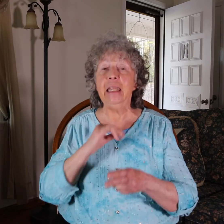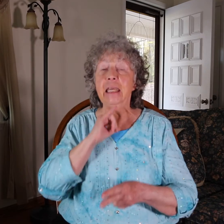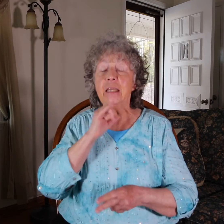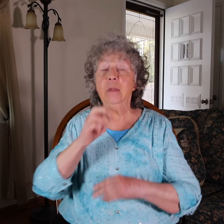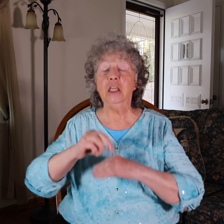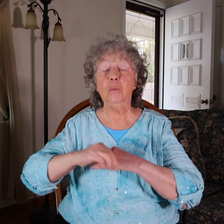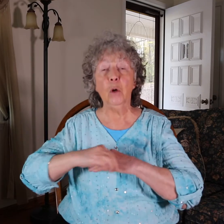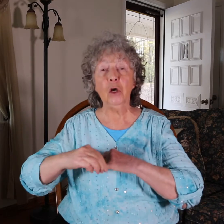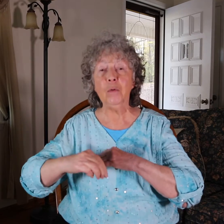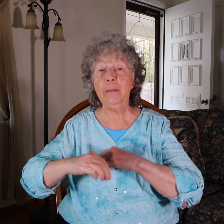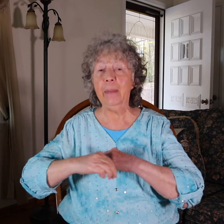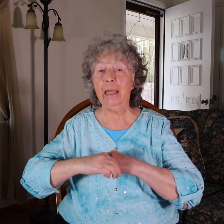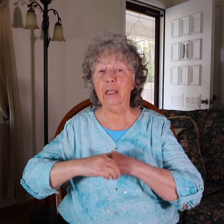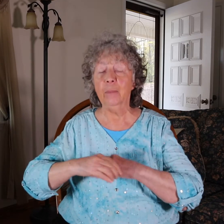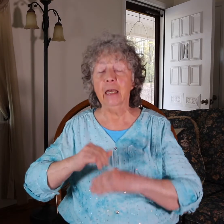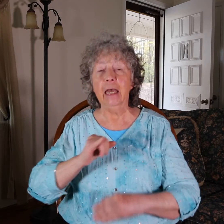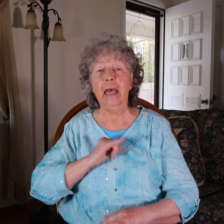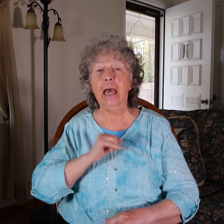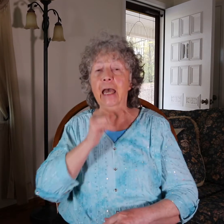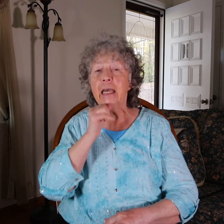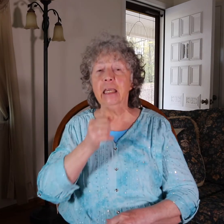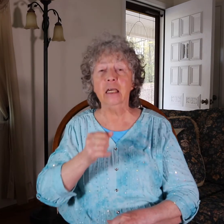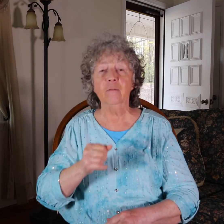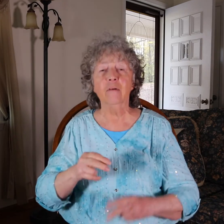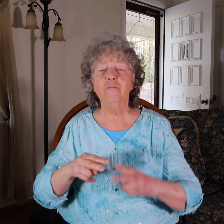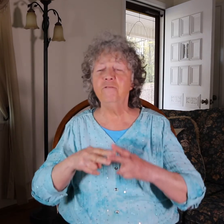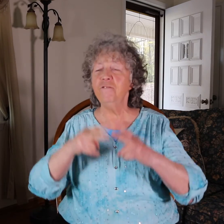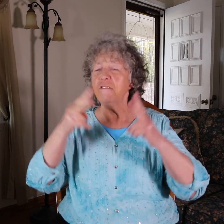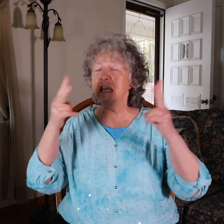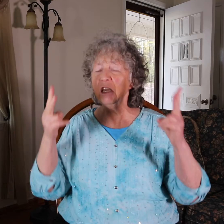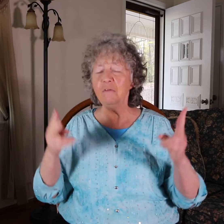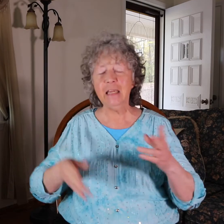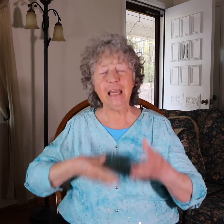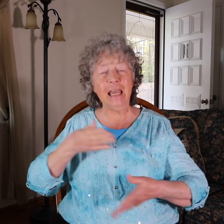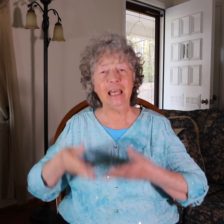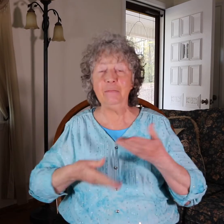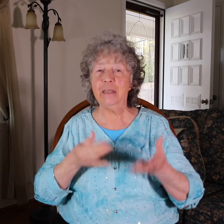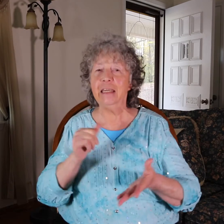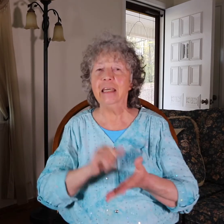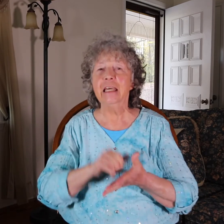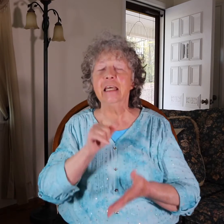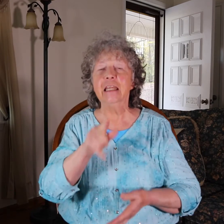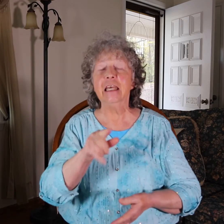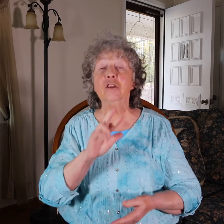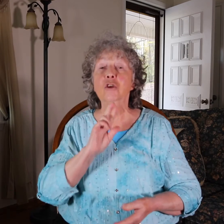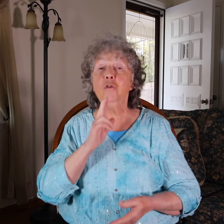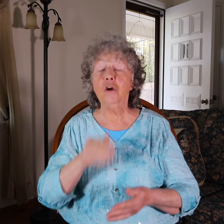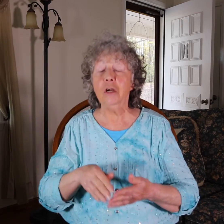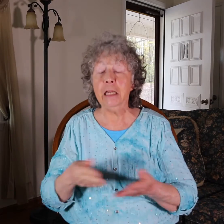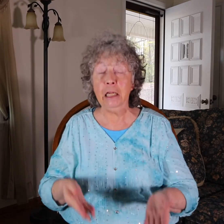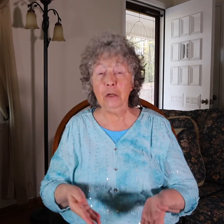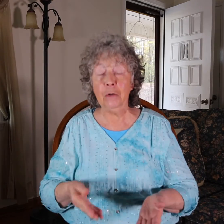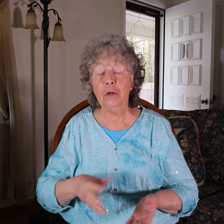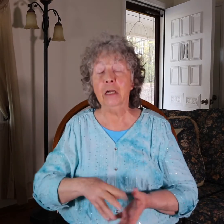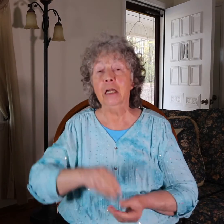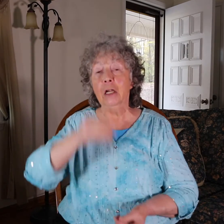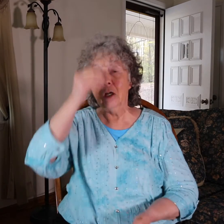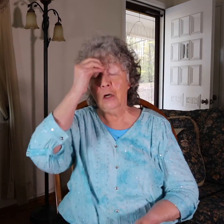My name is Margarette Milam. I am very happy that you are here